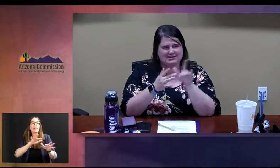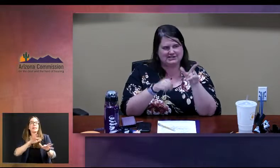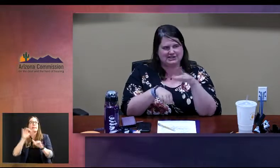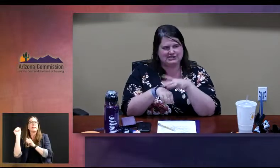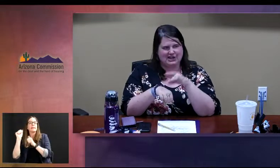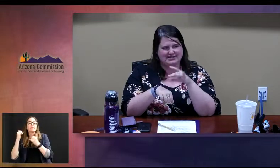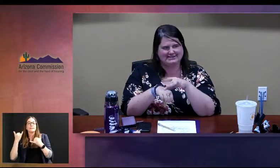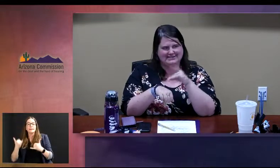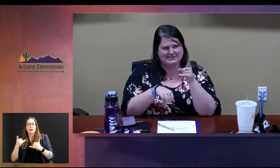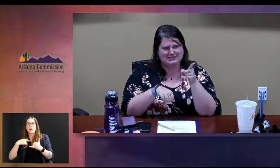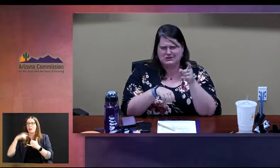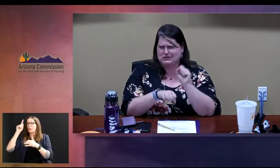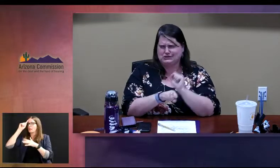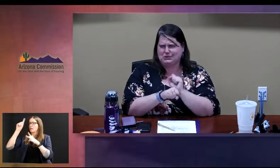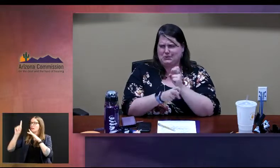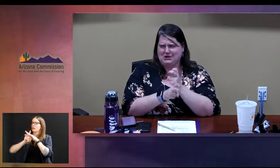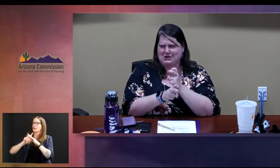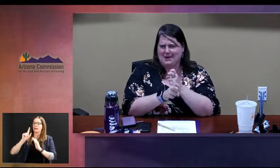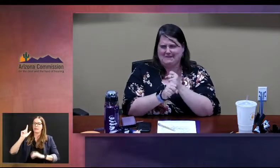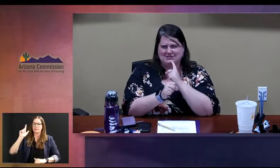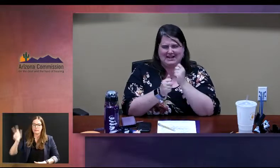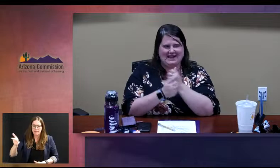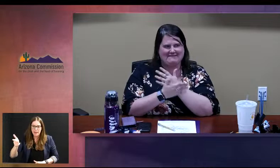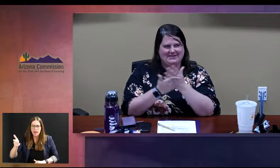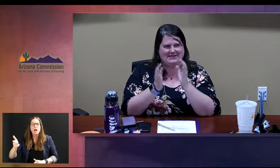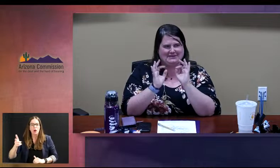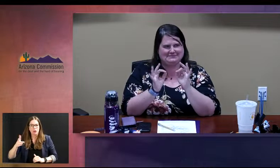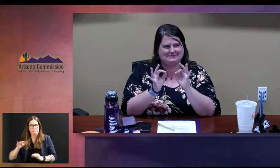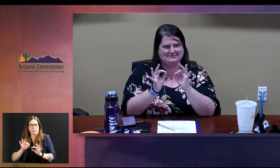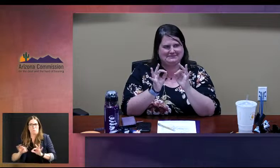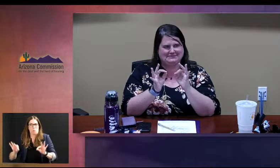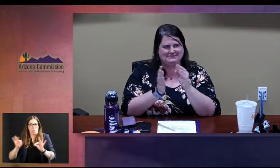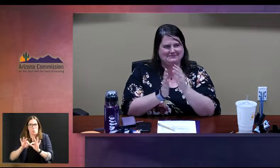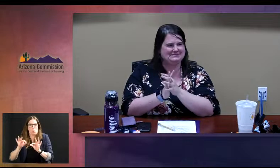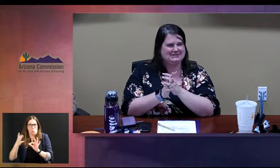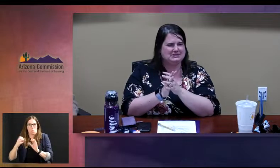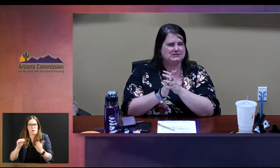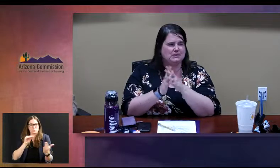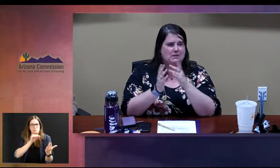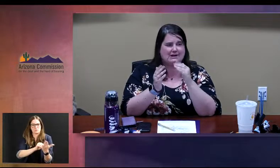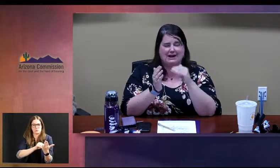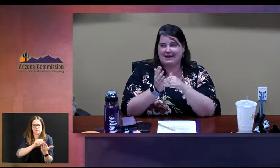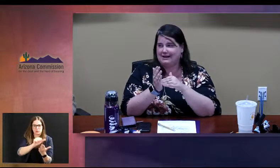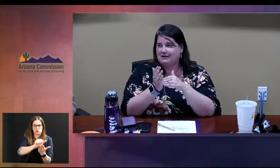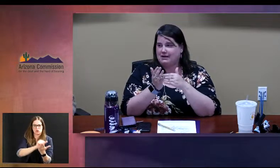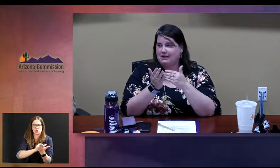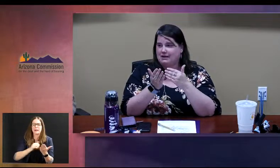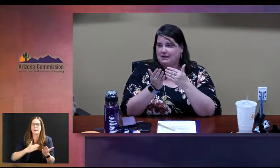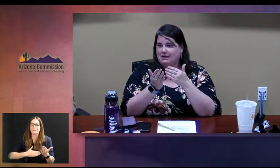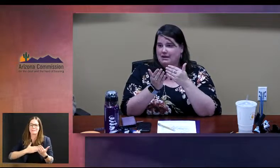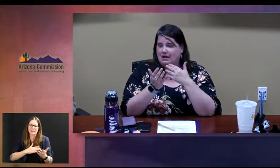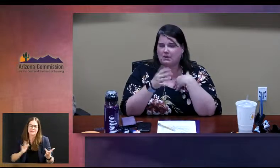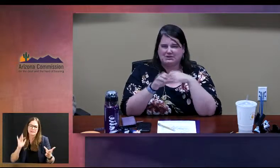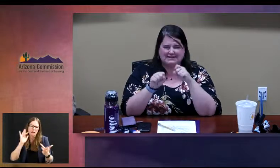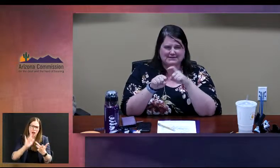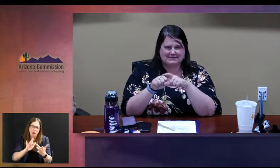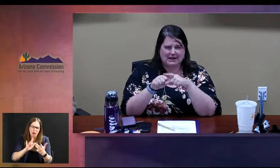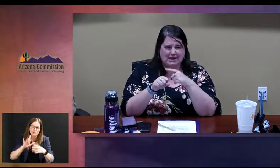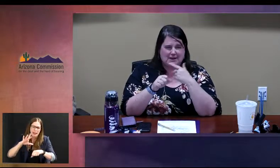it's an important discussion topic. Just reach out to Kyla, and she will work to make sure that we get everything on there.